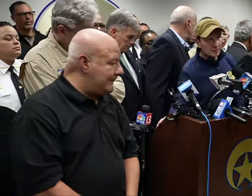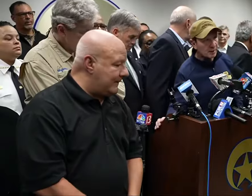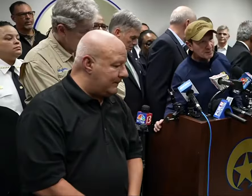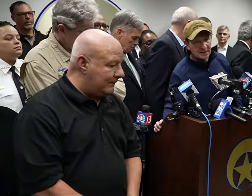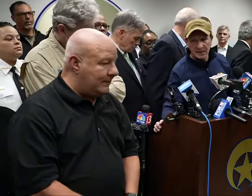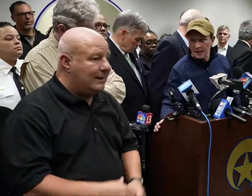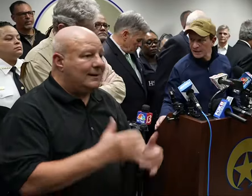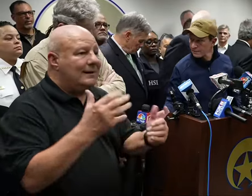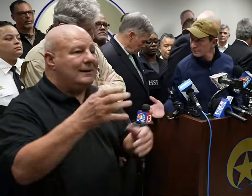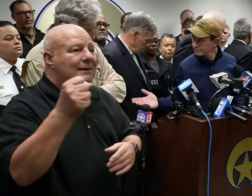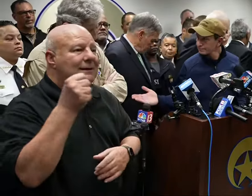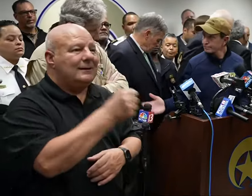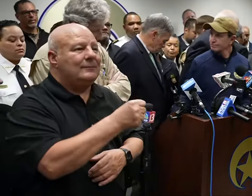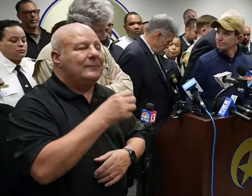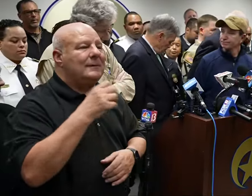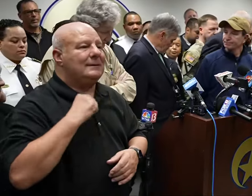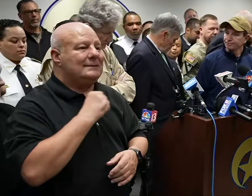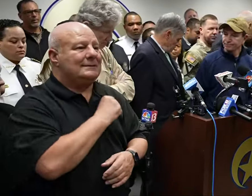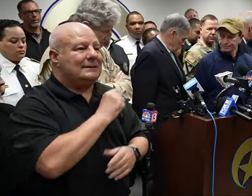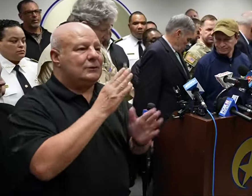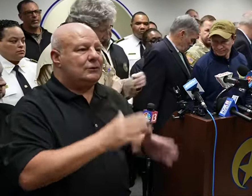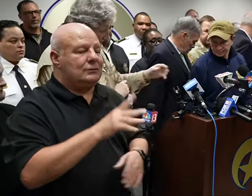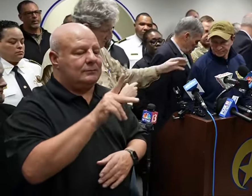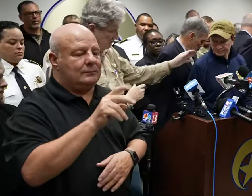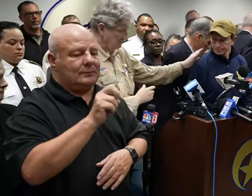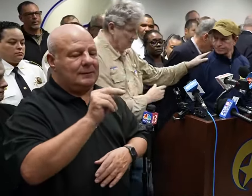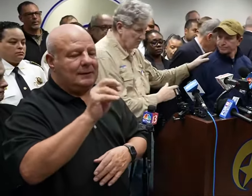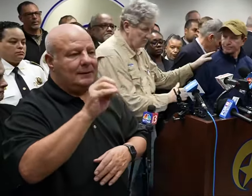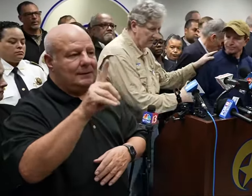I'd like to bring up Senator Kennedy.